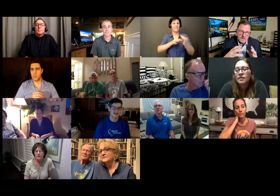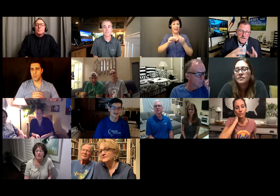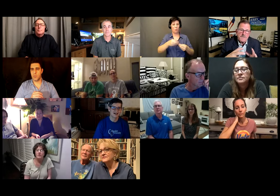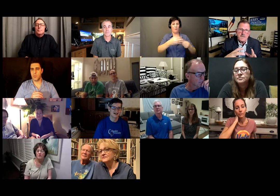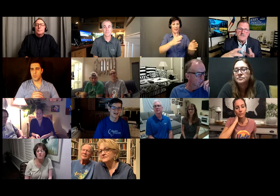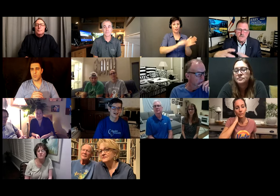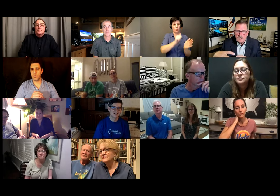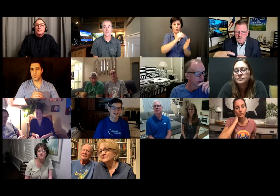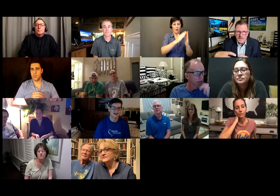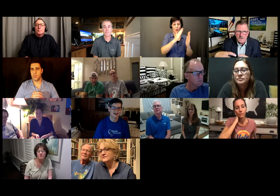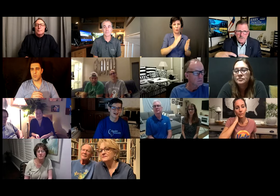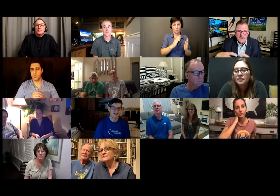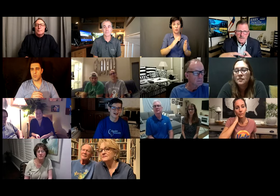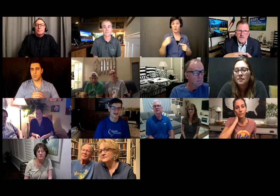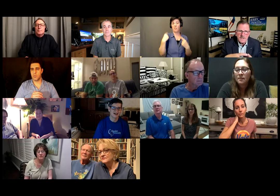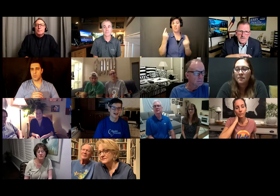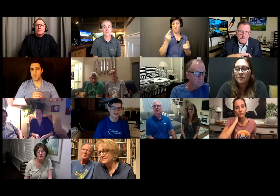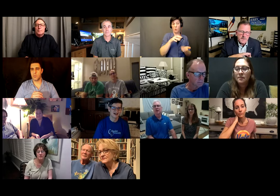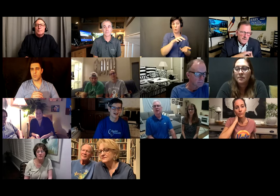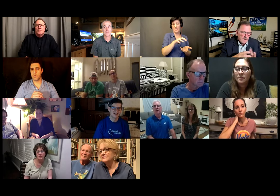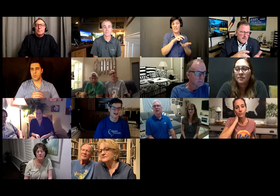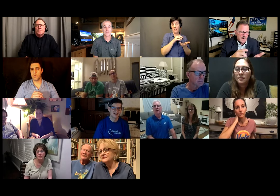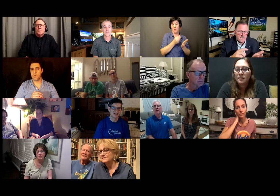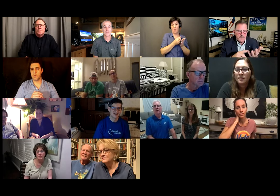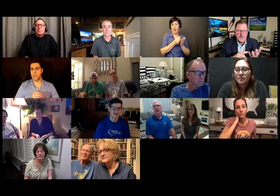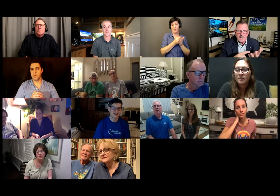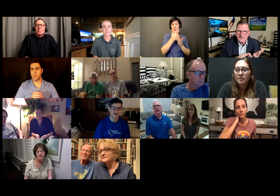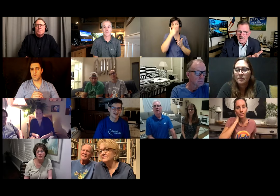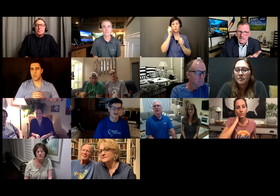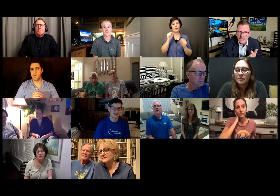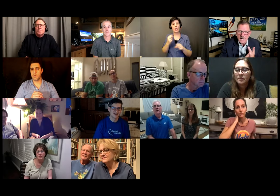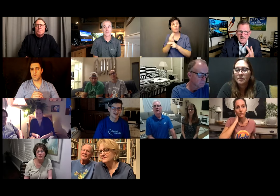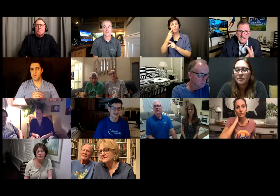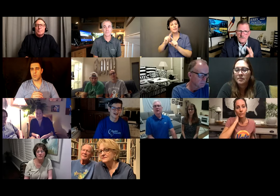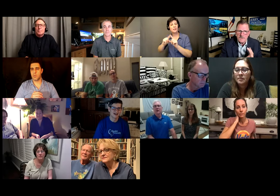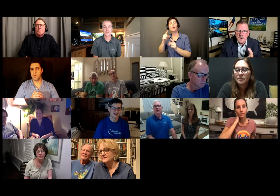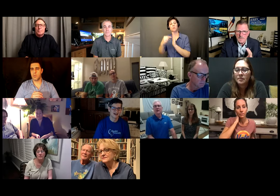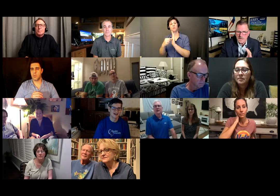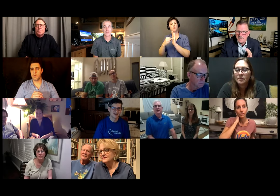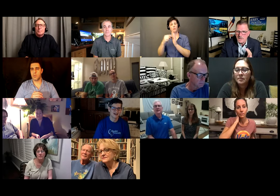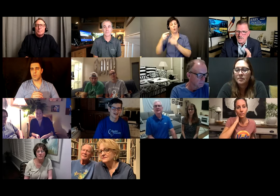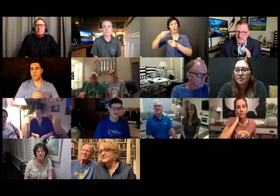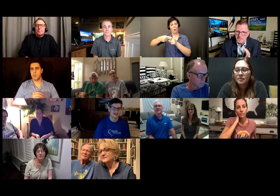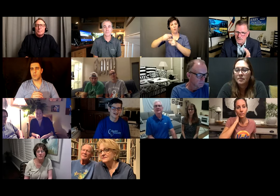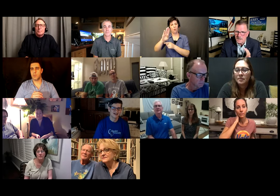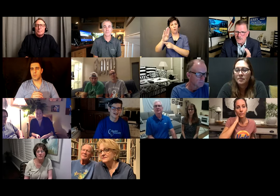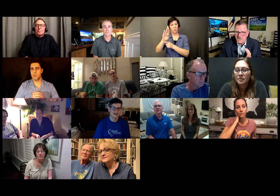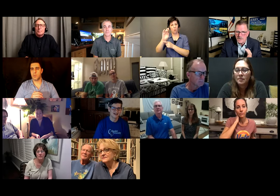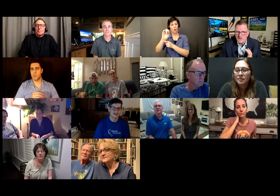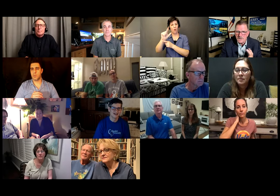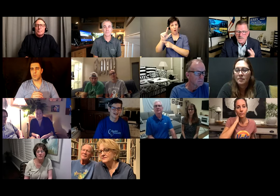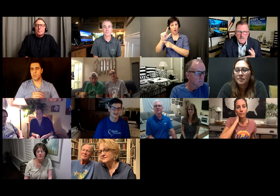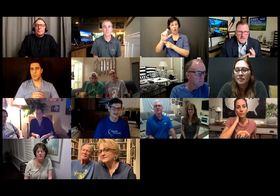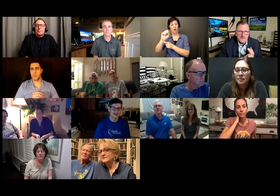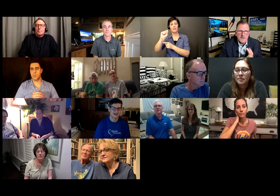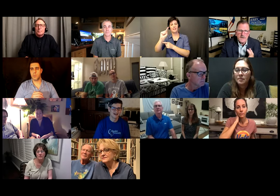because it was enough for us to do something else with. And I'll give you an example. On the corner of Bernal, Stanley, and Valley, there's an apartment complex that got built in the last few